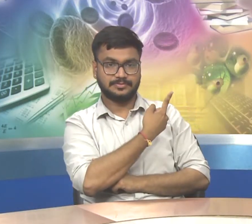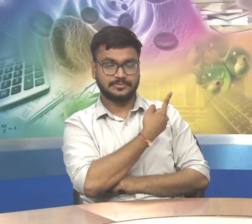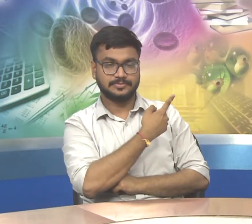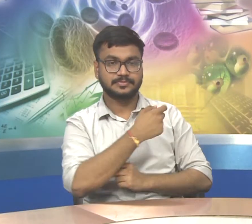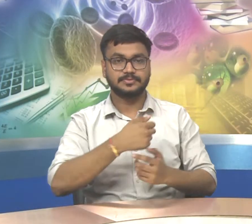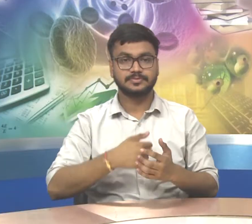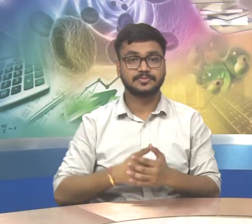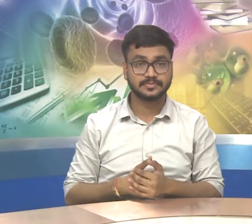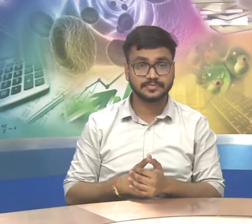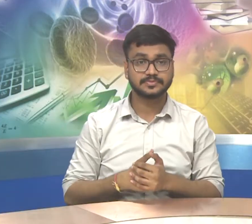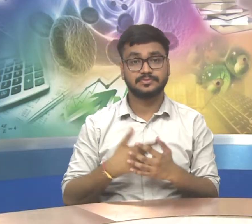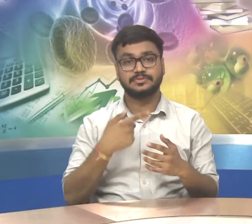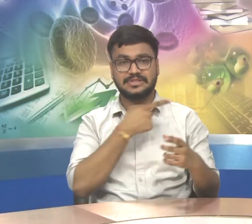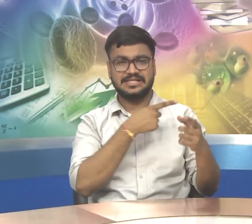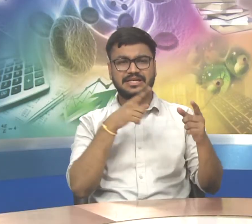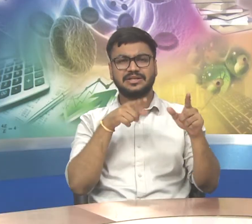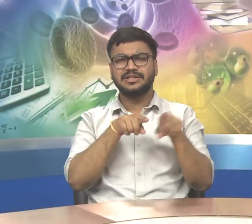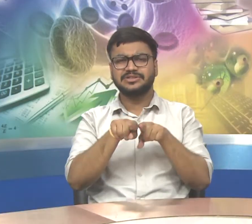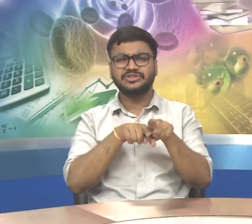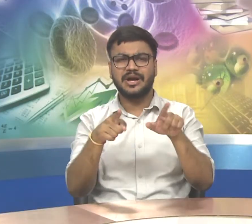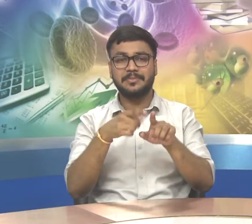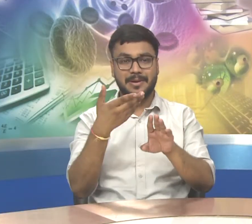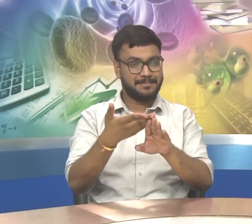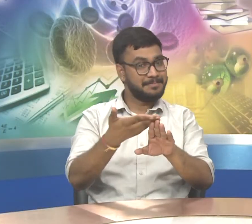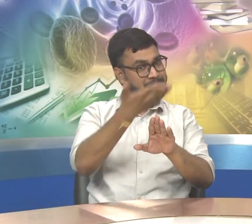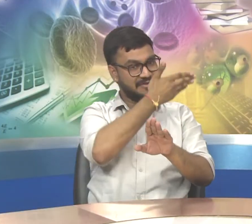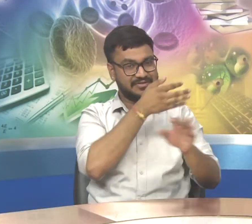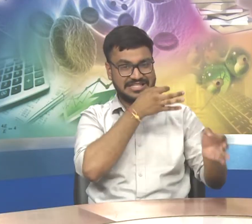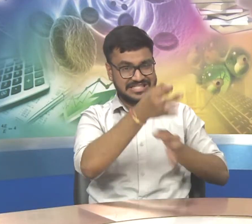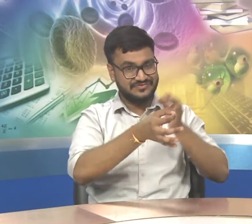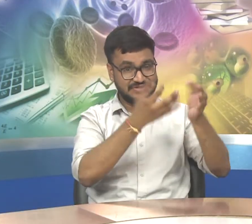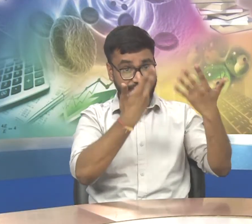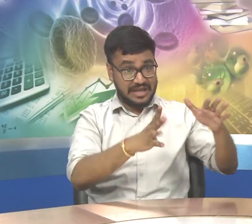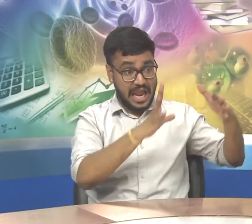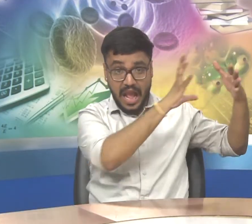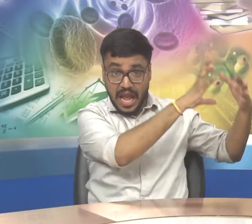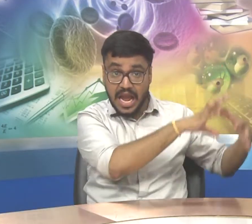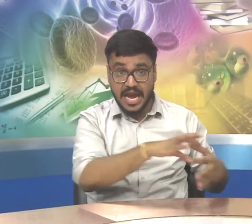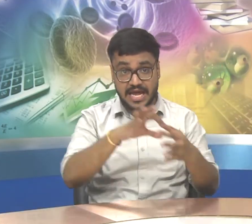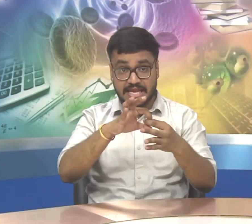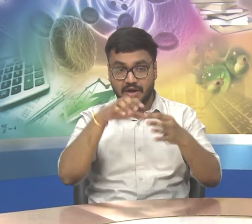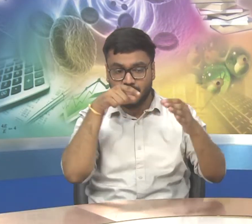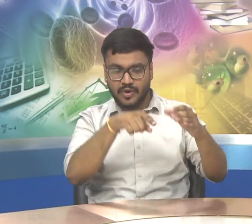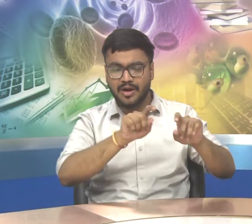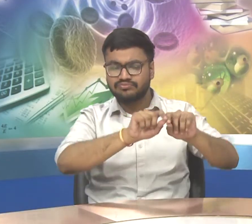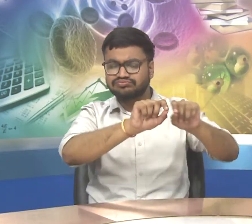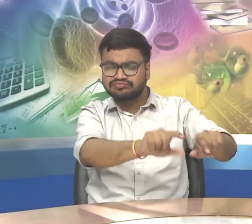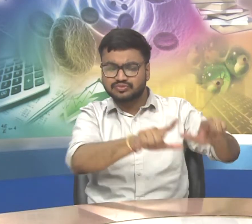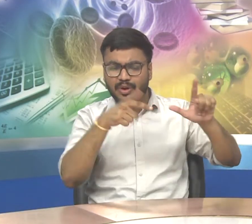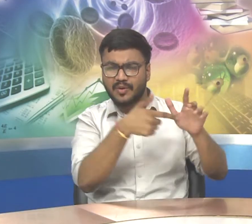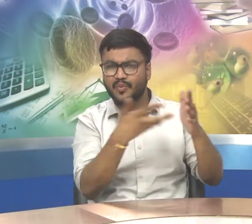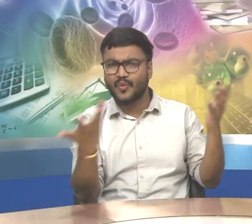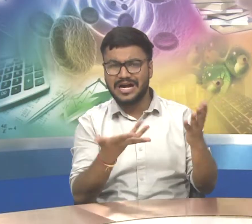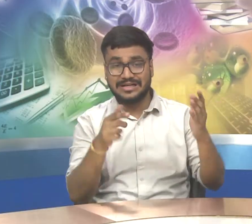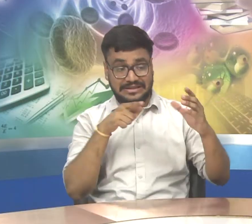As you can see on the screen, there is a picture showing mass